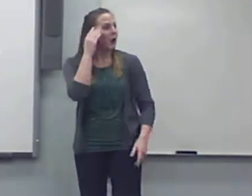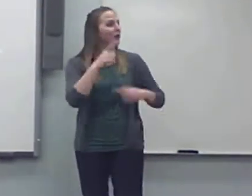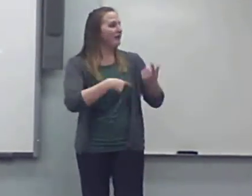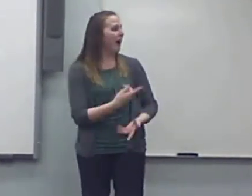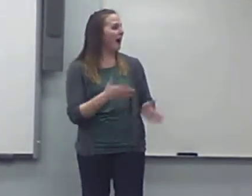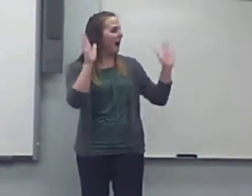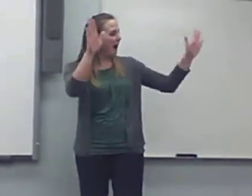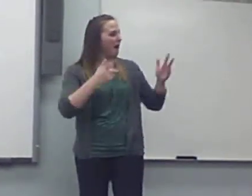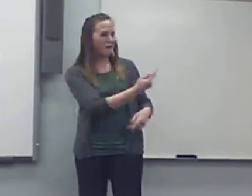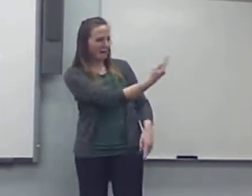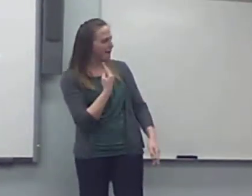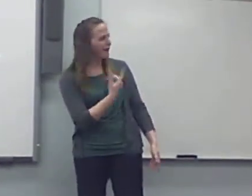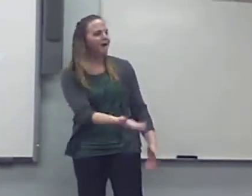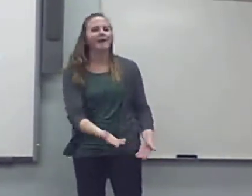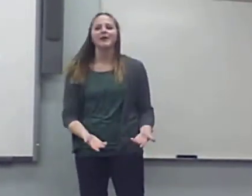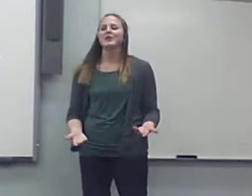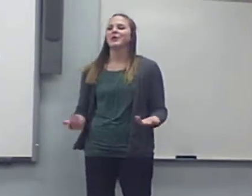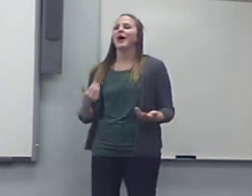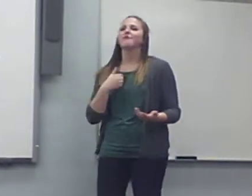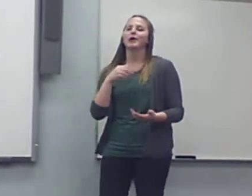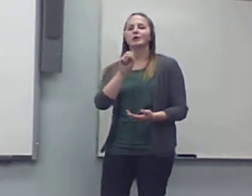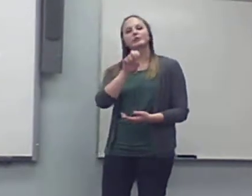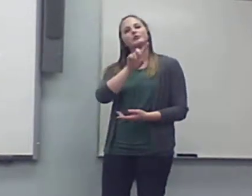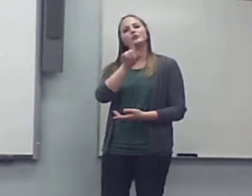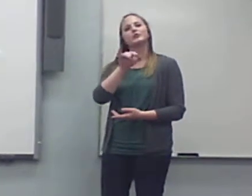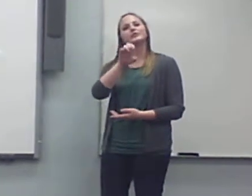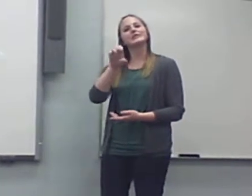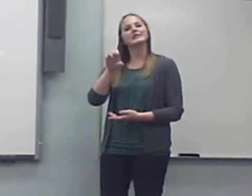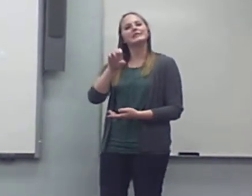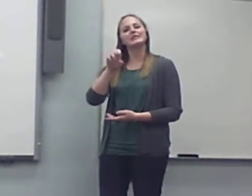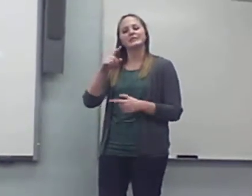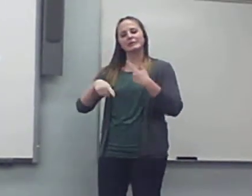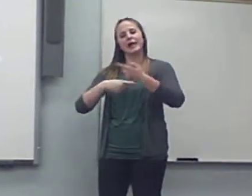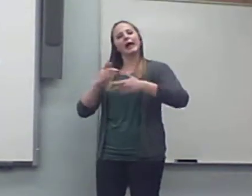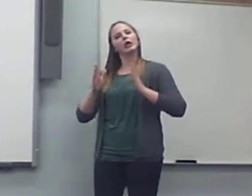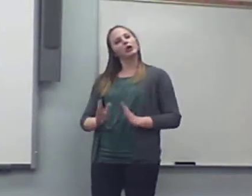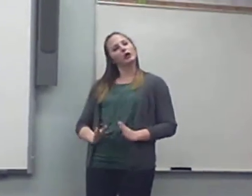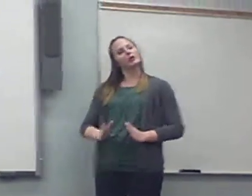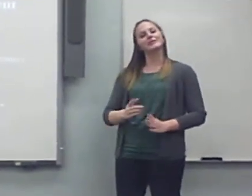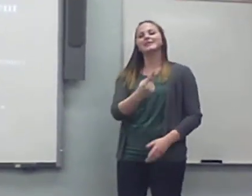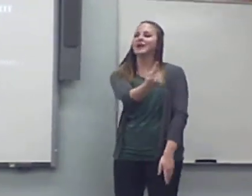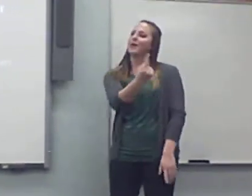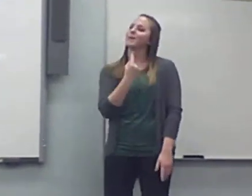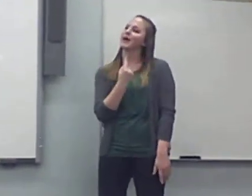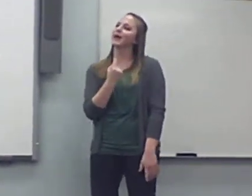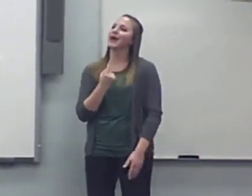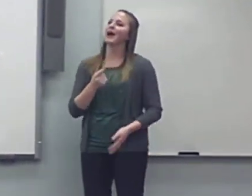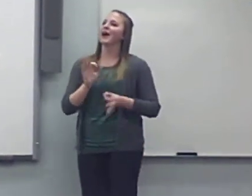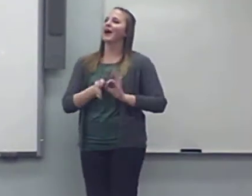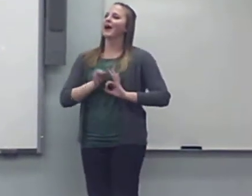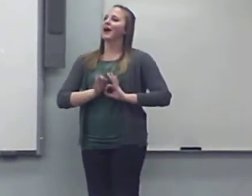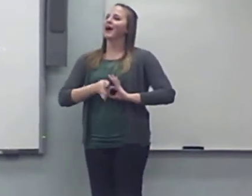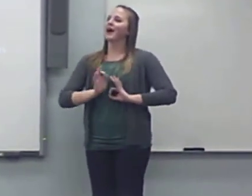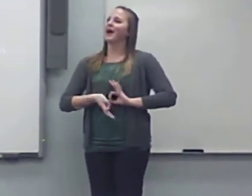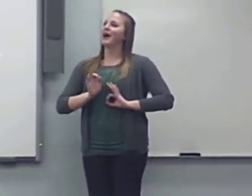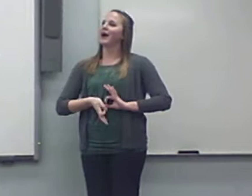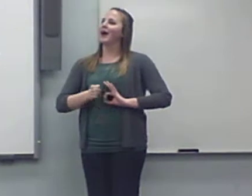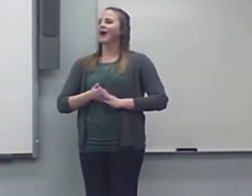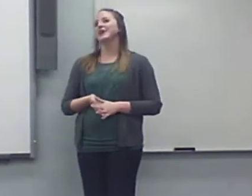lot of Susie signers, as I call them in church, doing their best and just really, really doing their best as